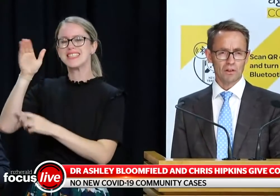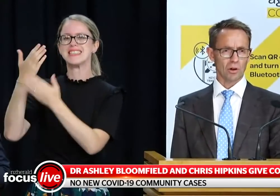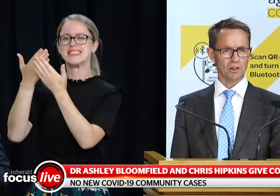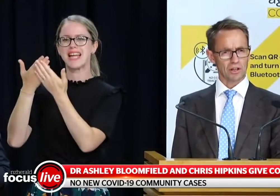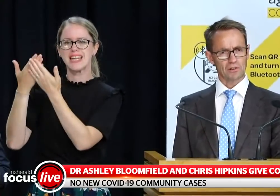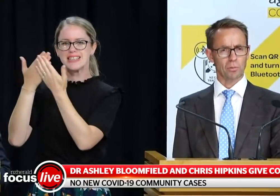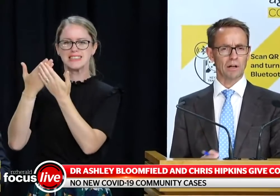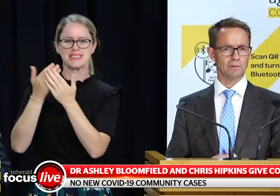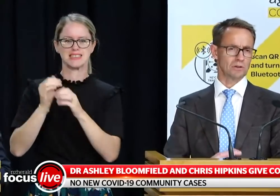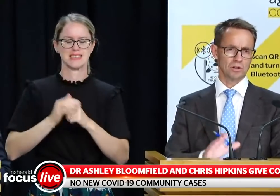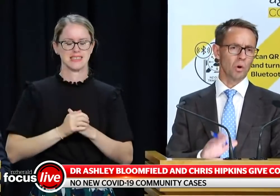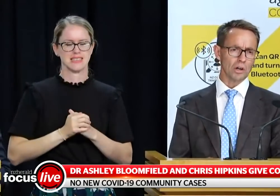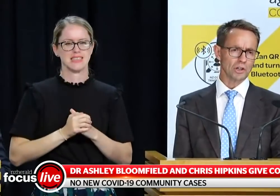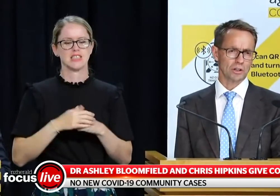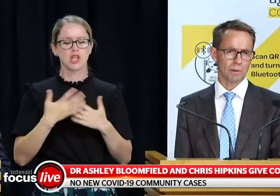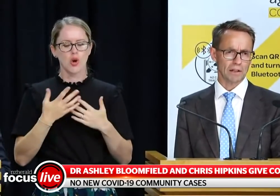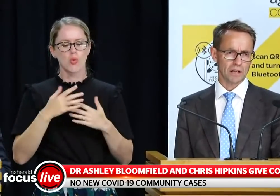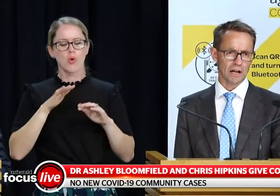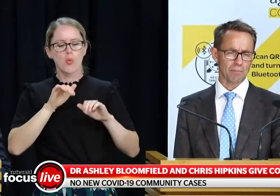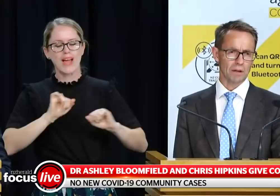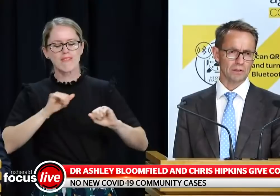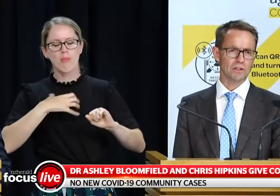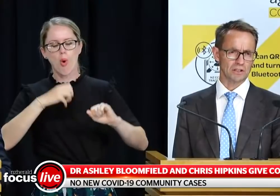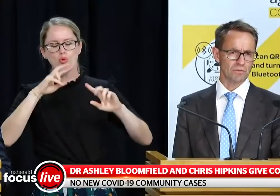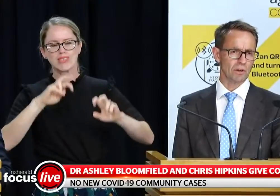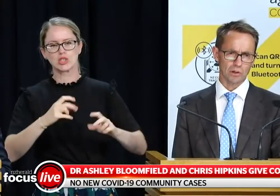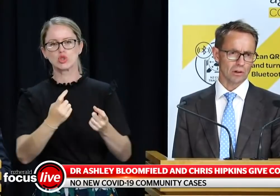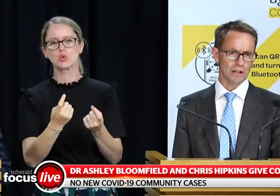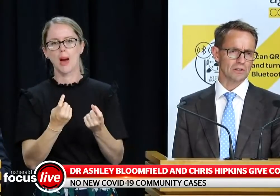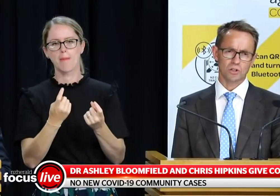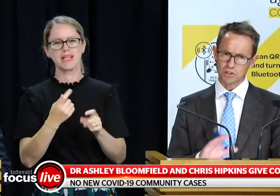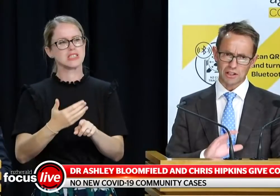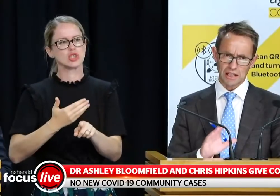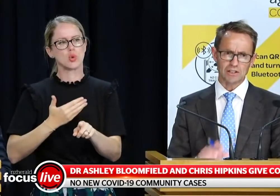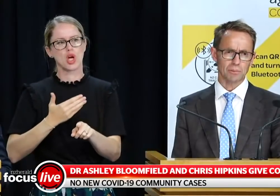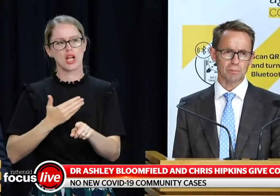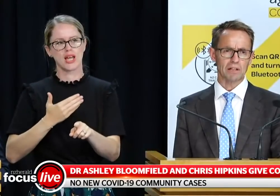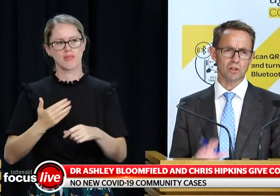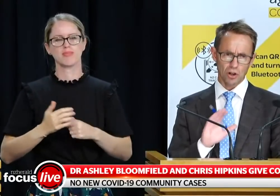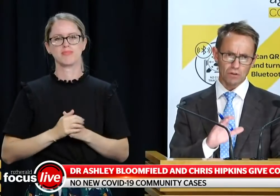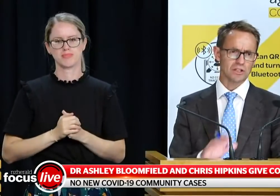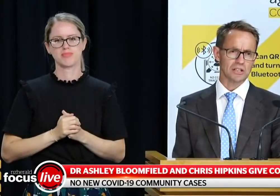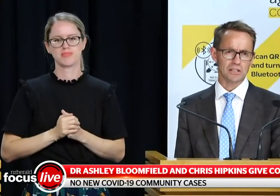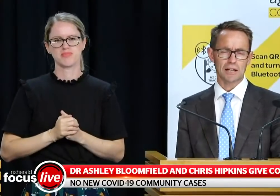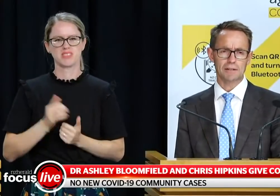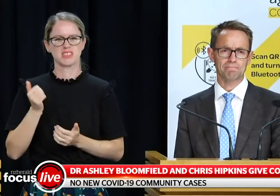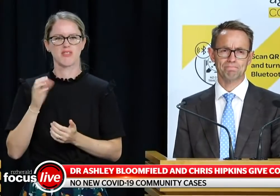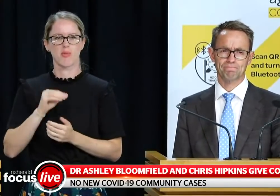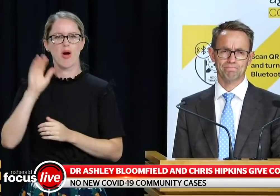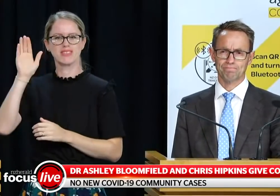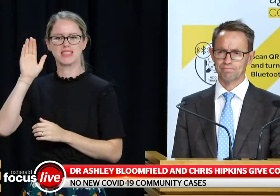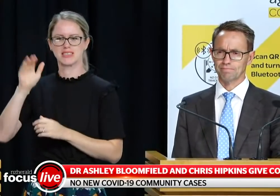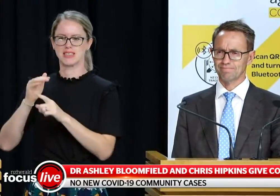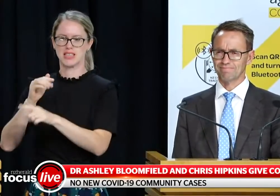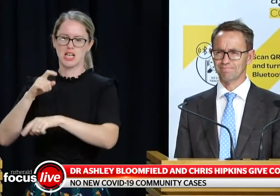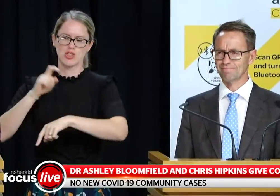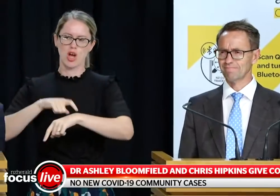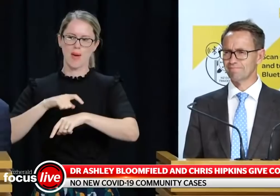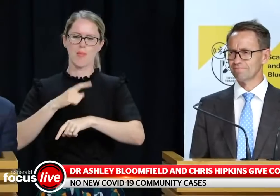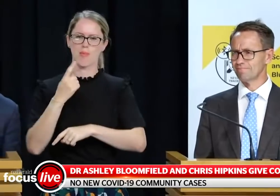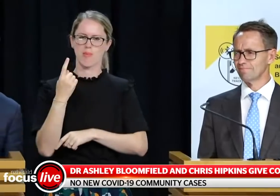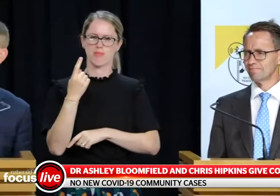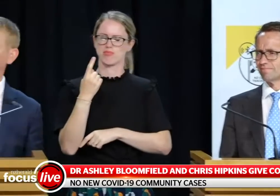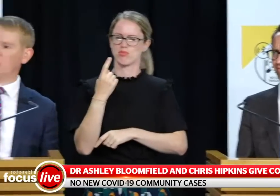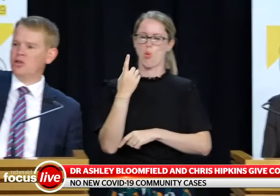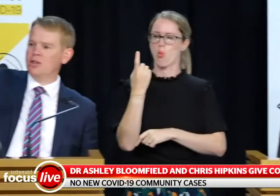water. So I think it's one to watch, but it's very early, and it's just an estimate based on overseas data. We are running short of time here, so I'll